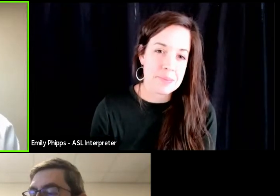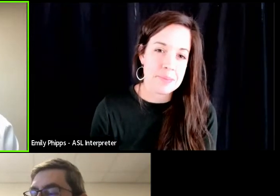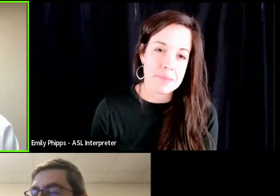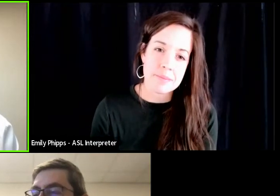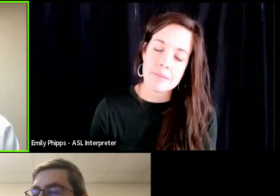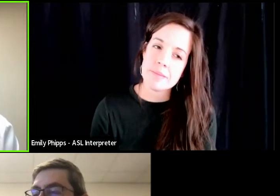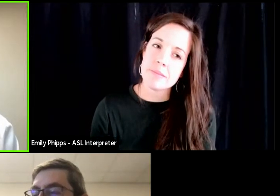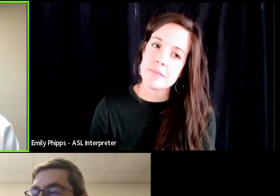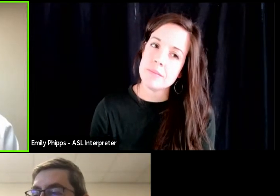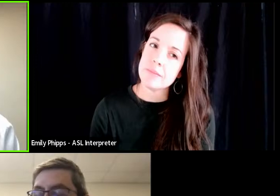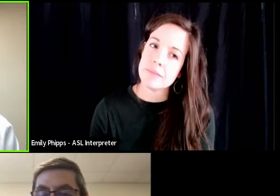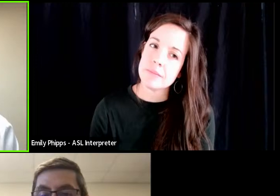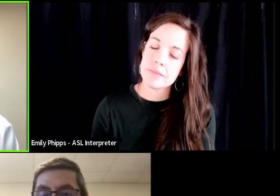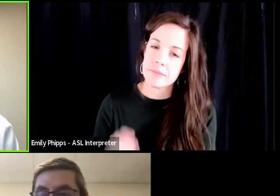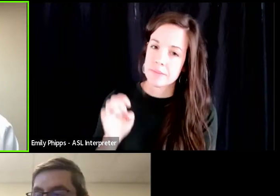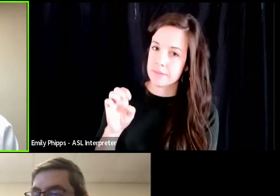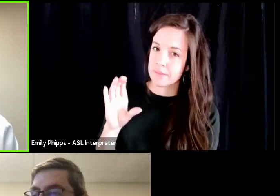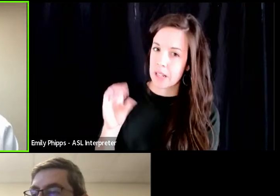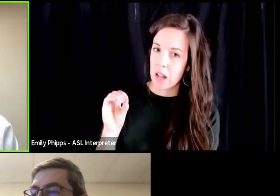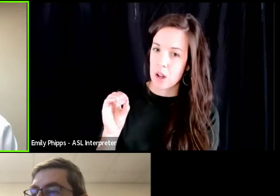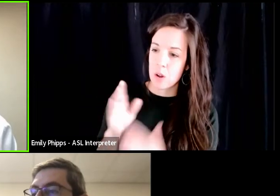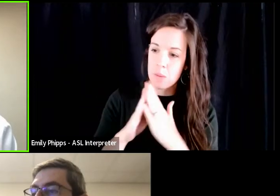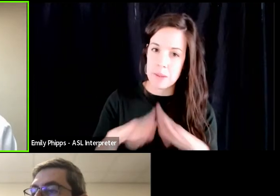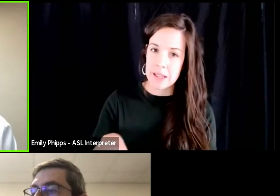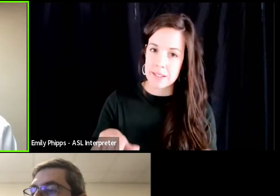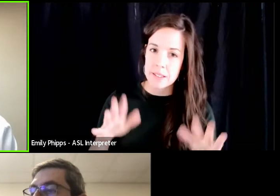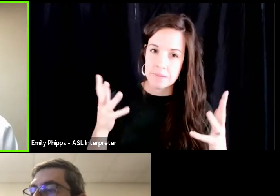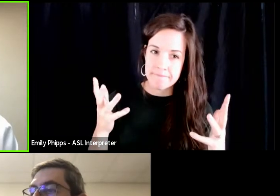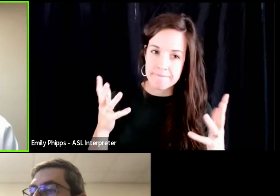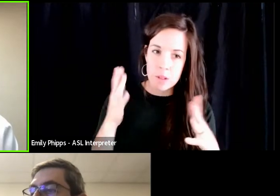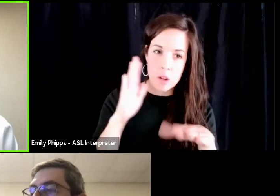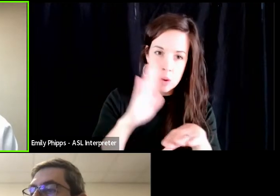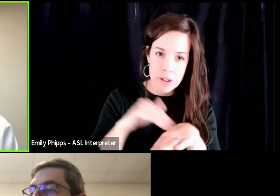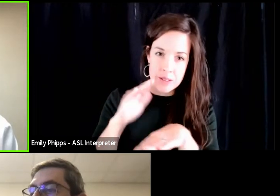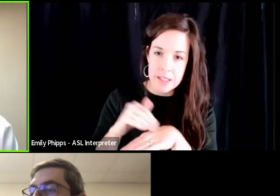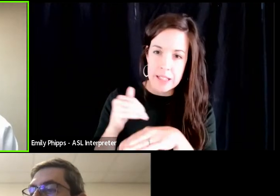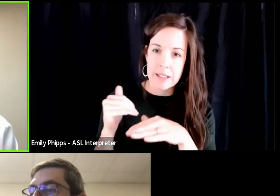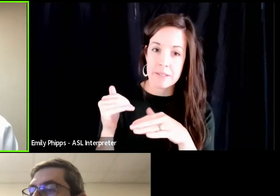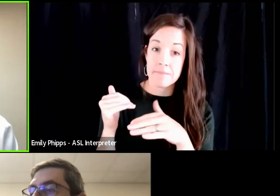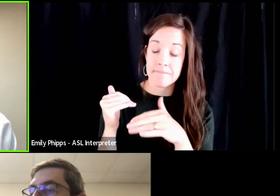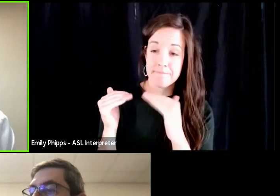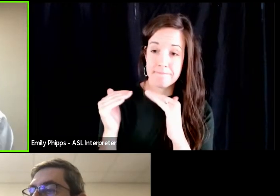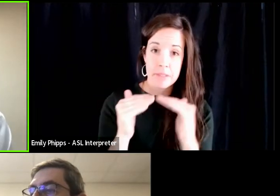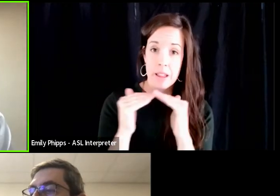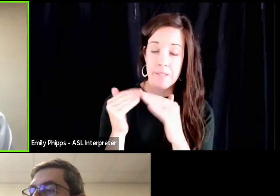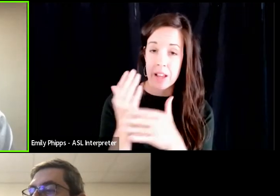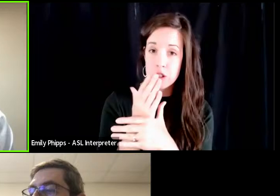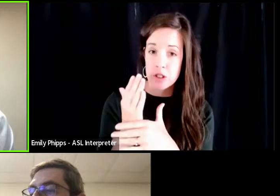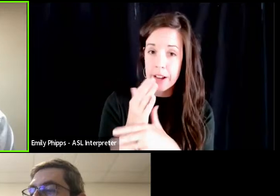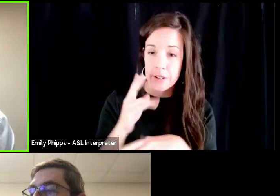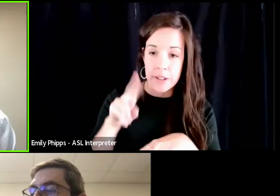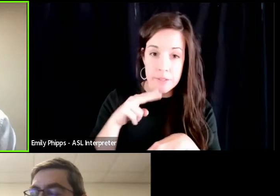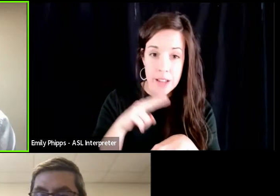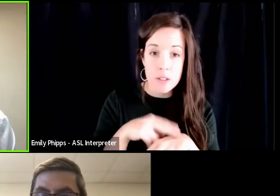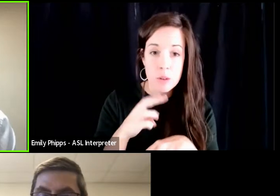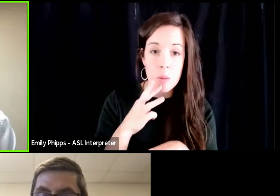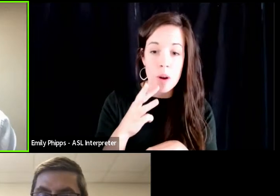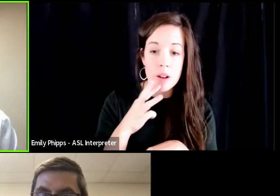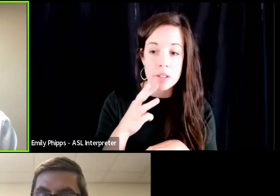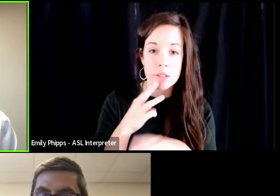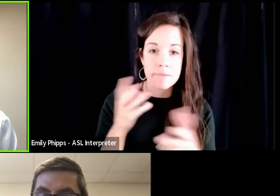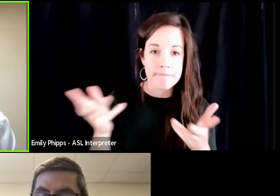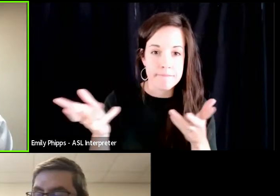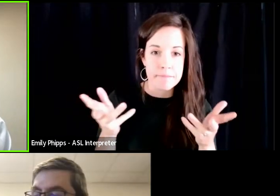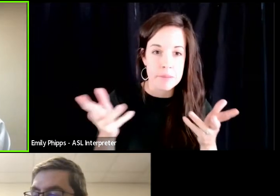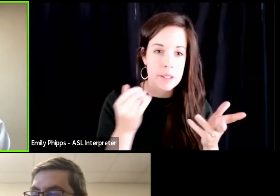So at EcoPeace, you know, we're calling for a fair sharing of natural waters between Israelis and Palestinians,